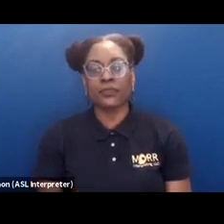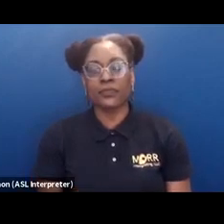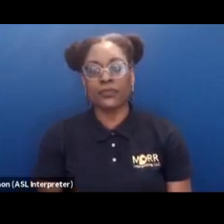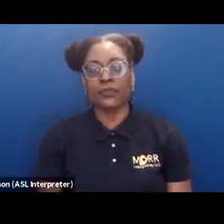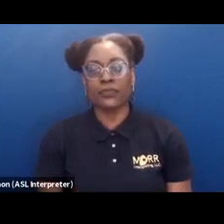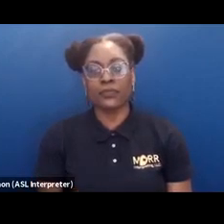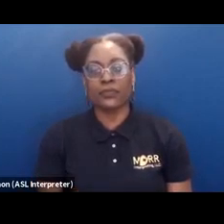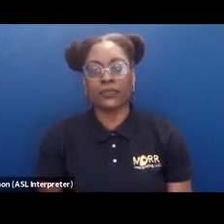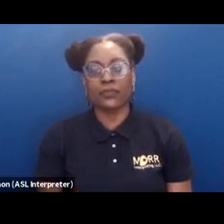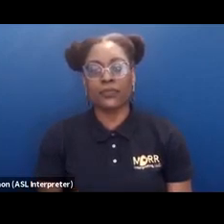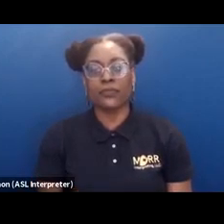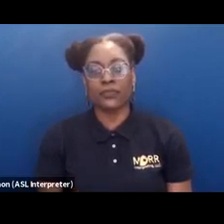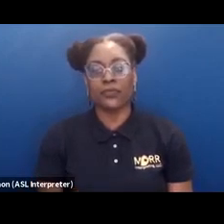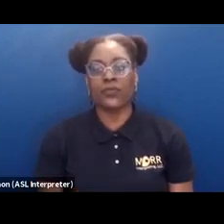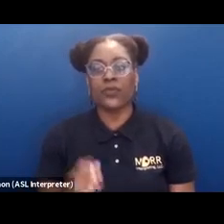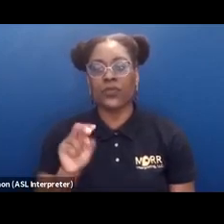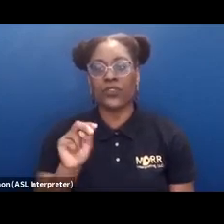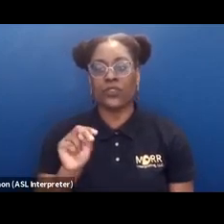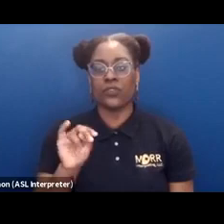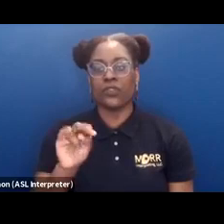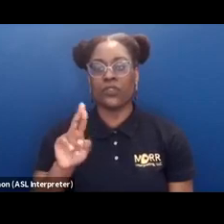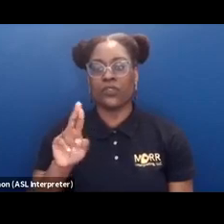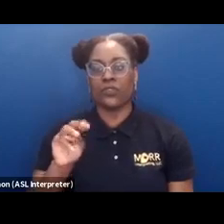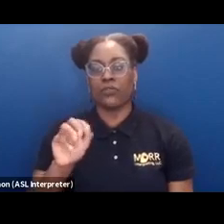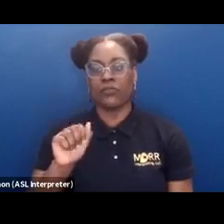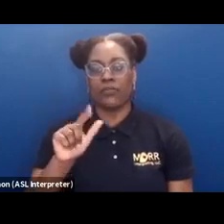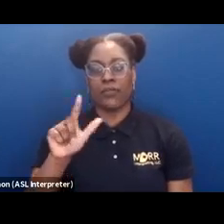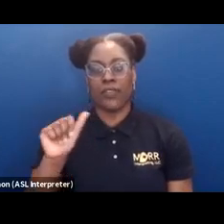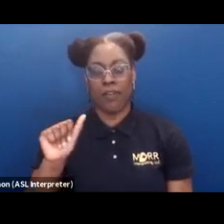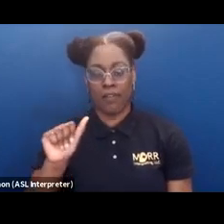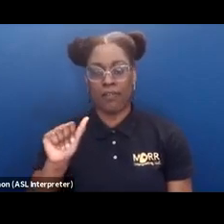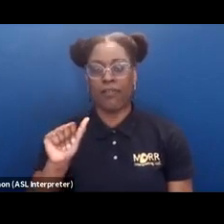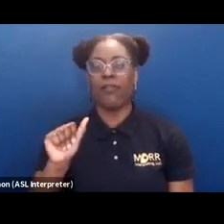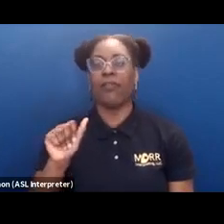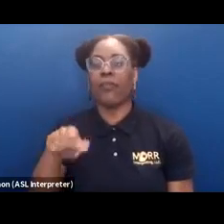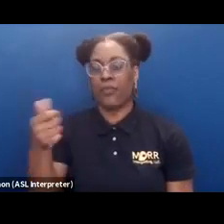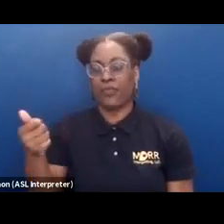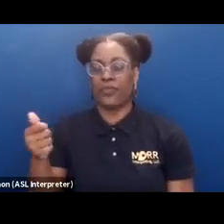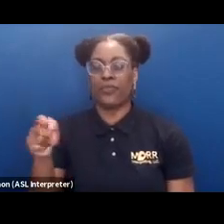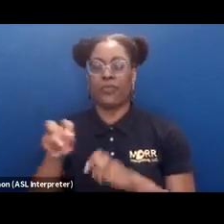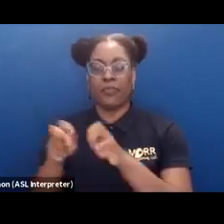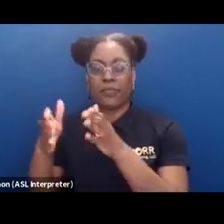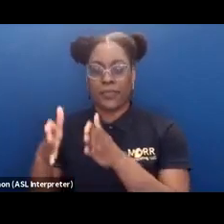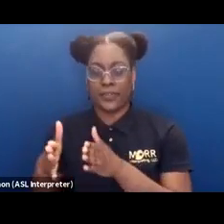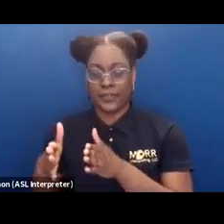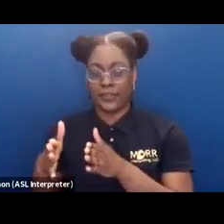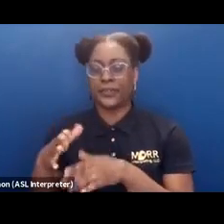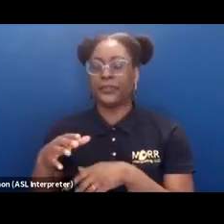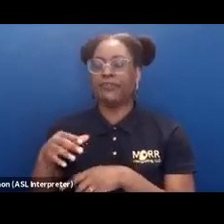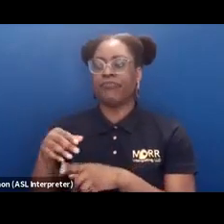Nirmala talked about these labels of cognitively deficient